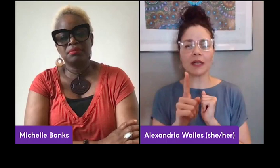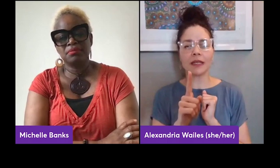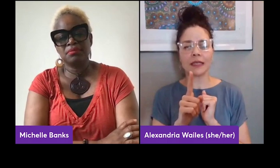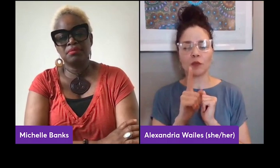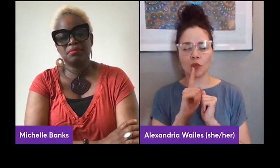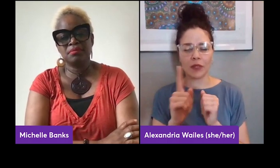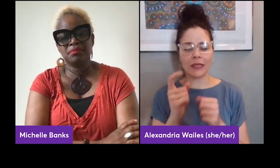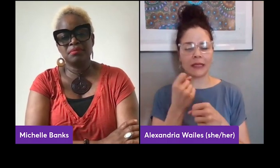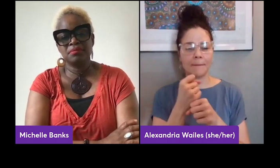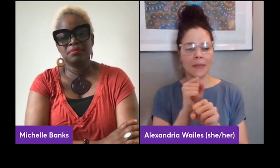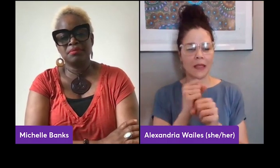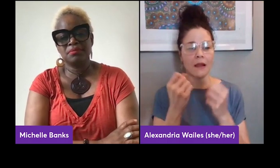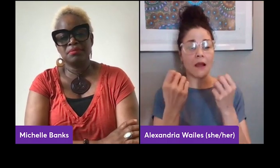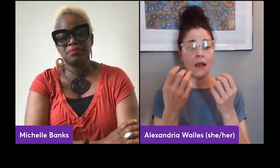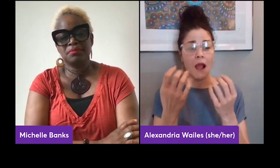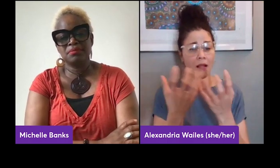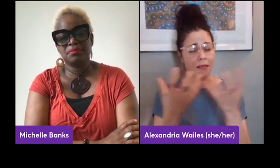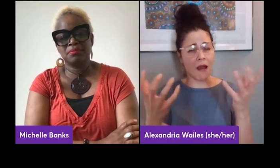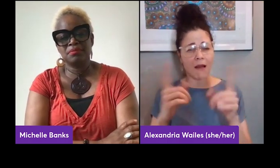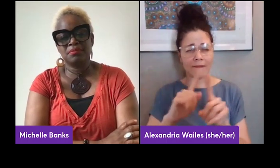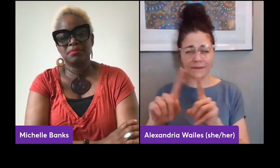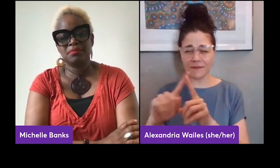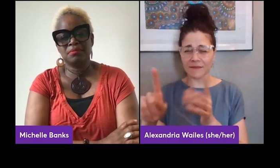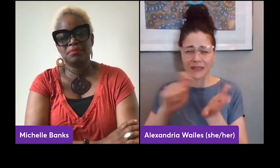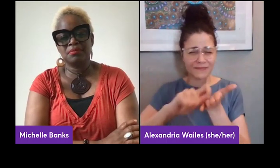She created a great many pieces,